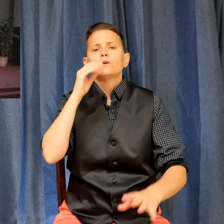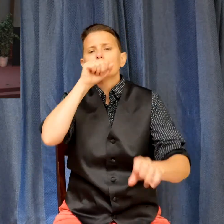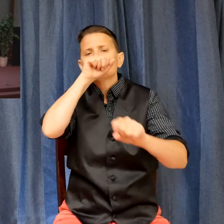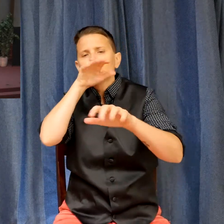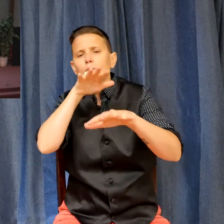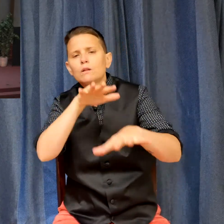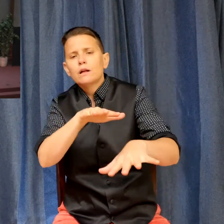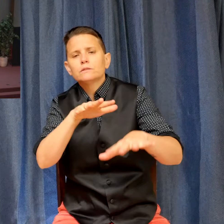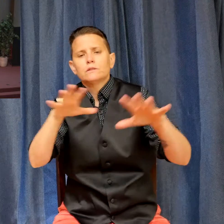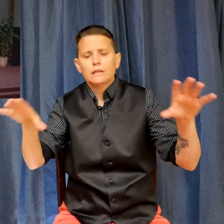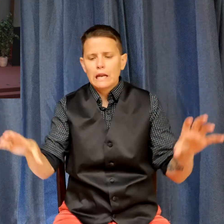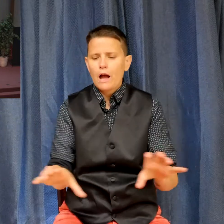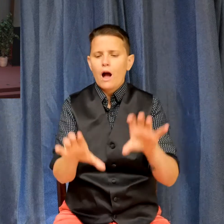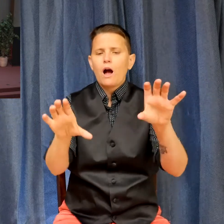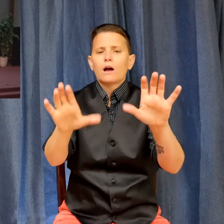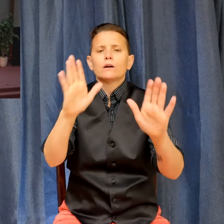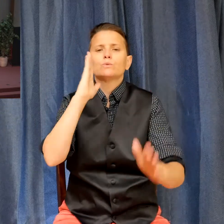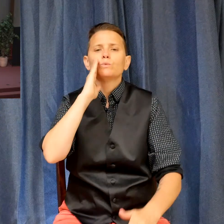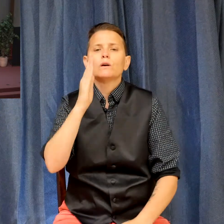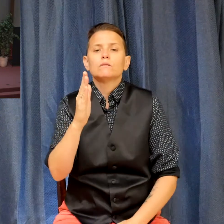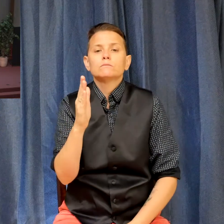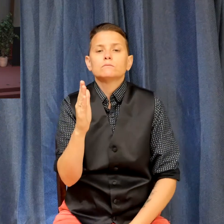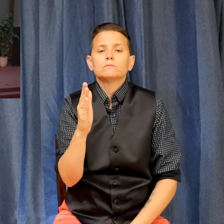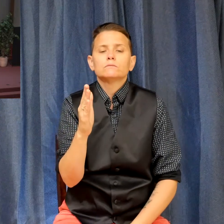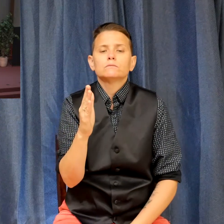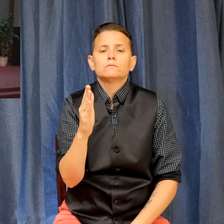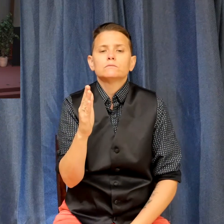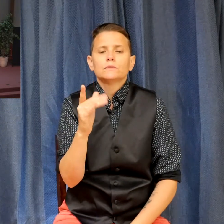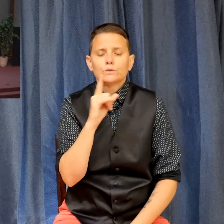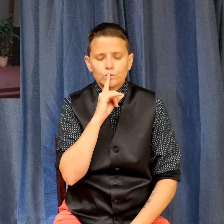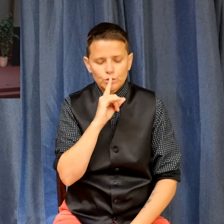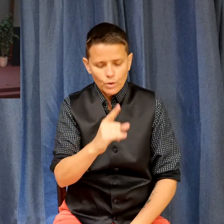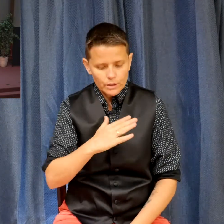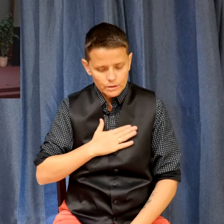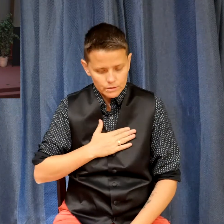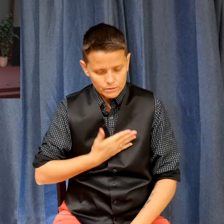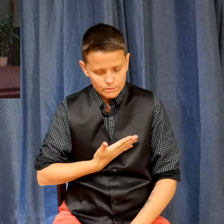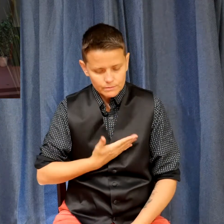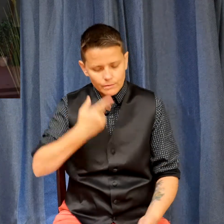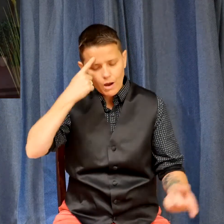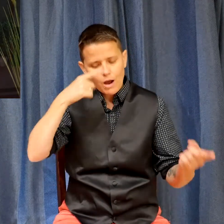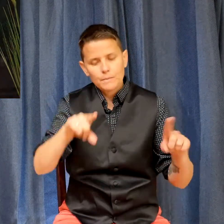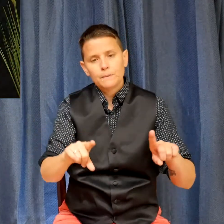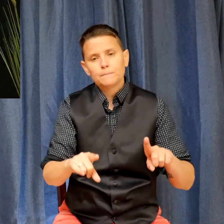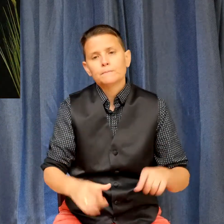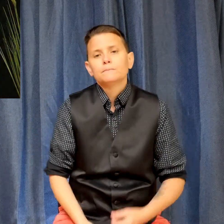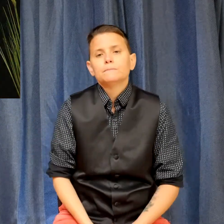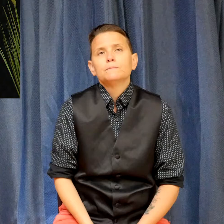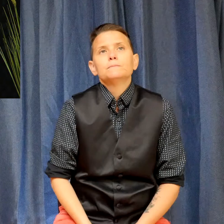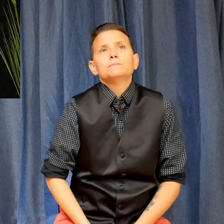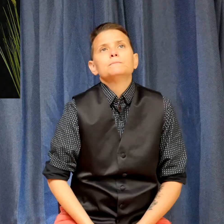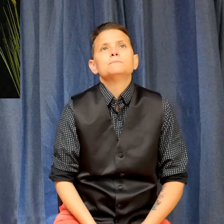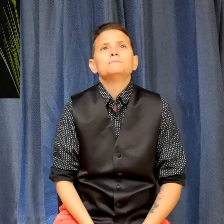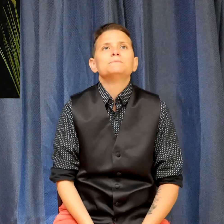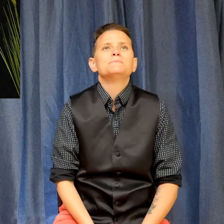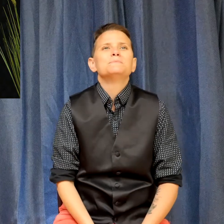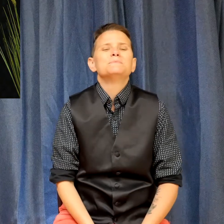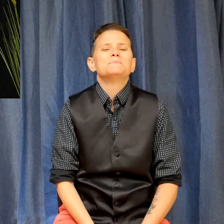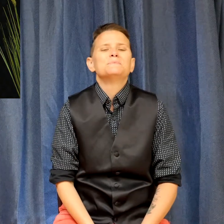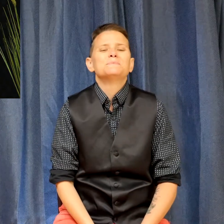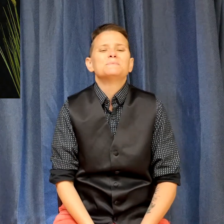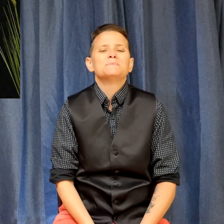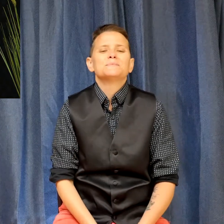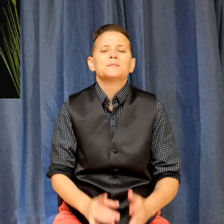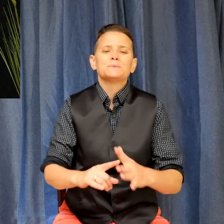these words, acted upon them, and made them so. And so it is. Amen. Let